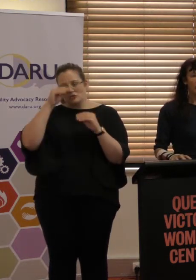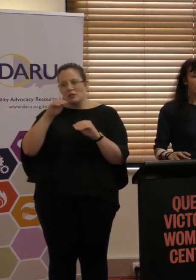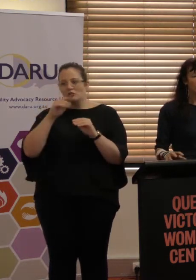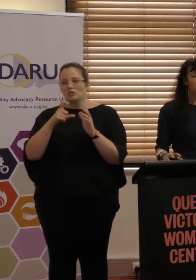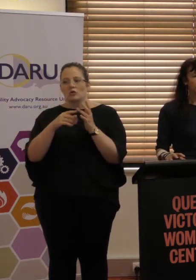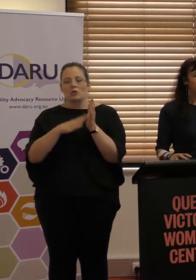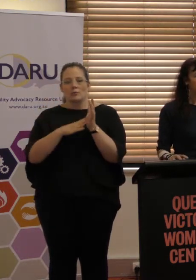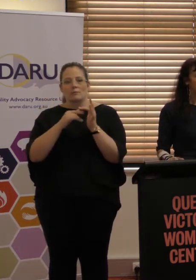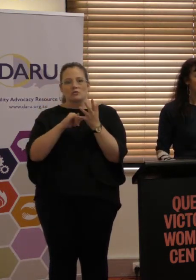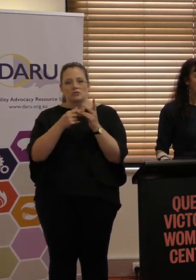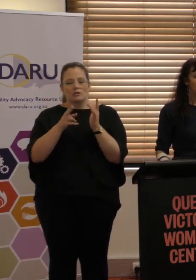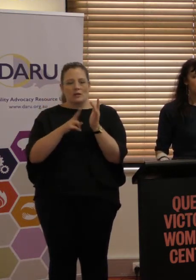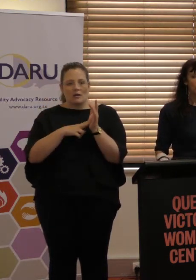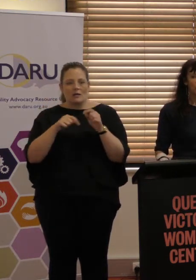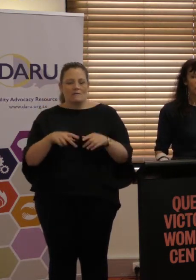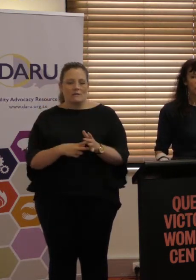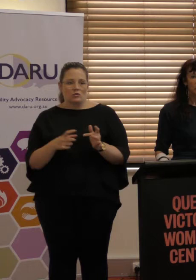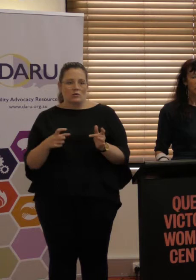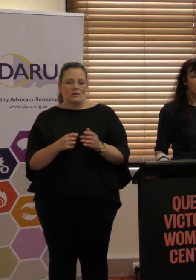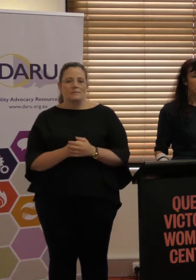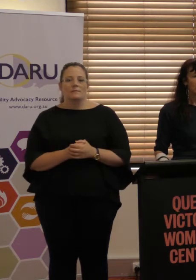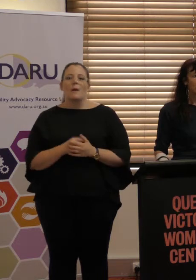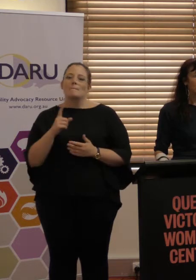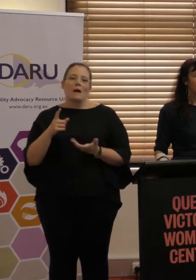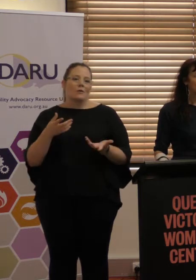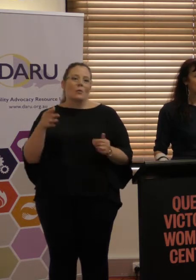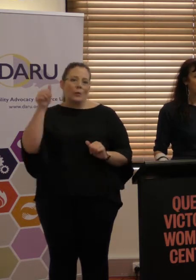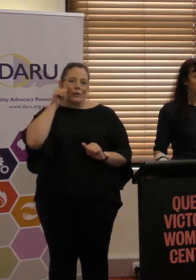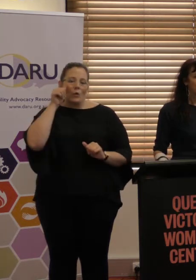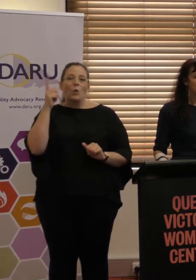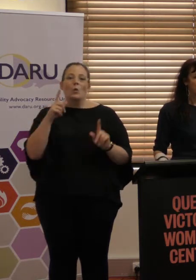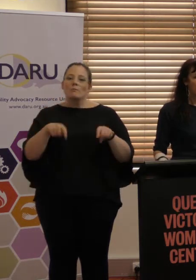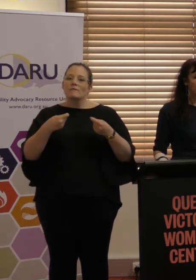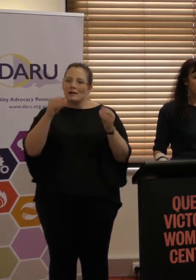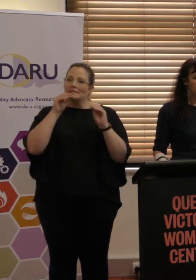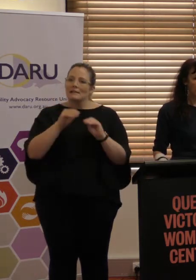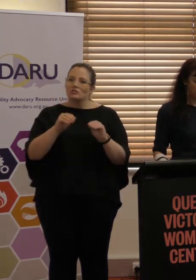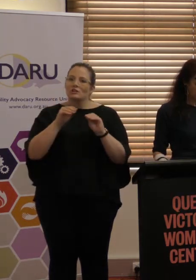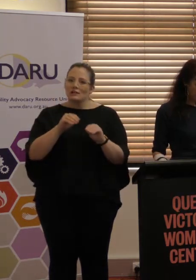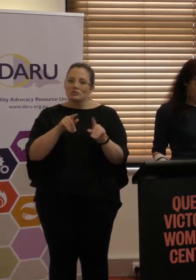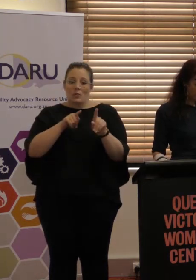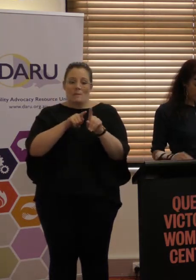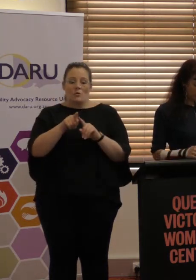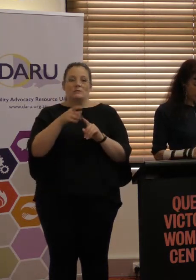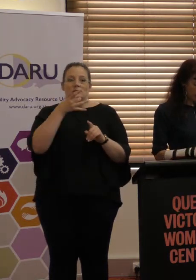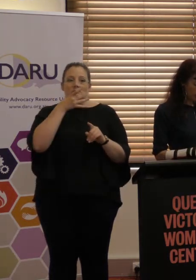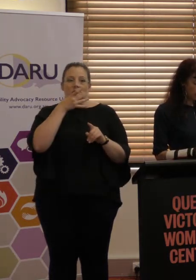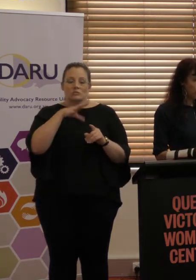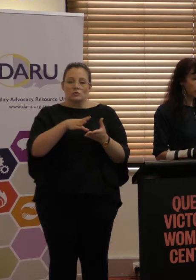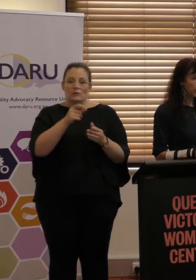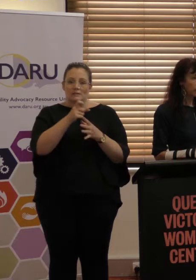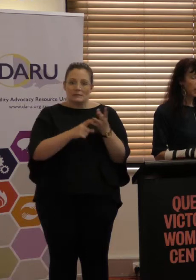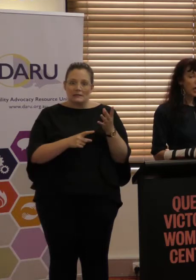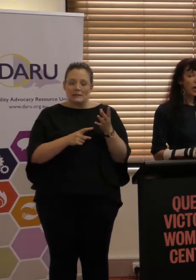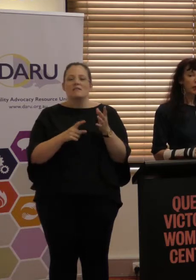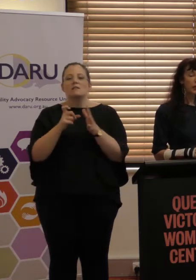the largest provider of education to students with disabilities in Victoria is the Department of Education, and that's probably why I concentrate